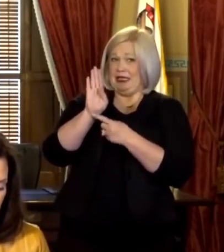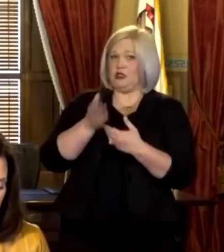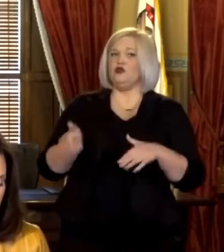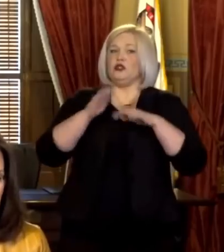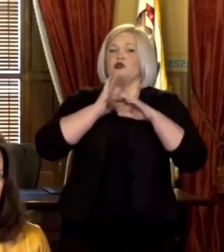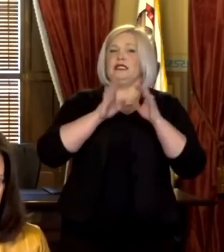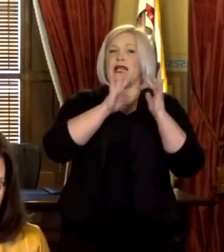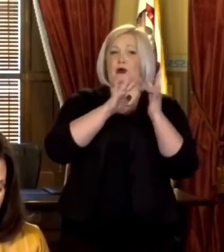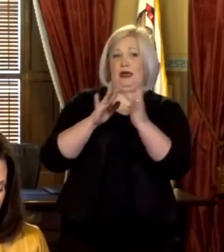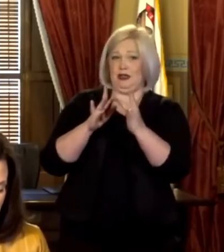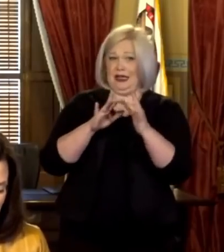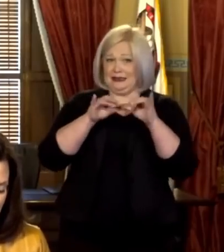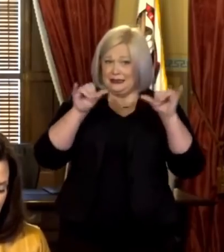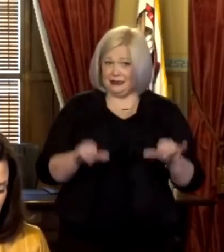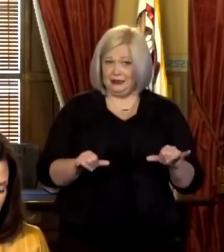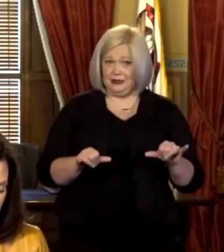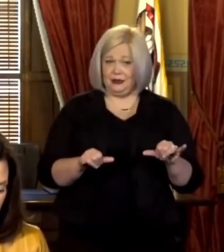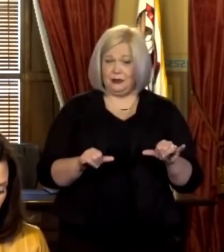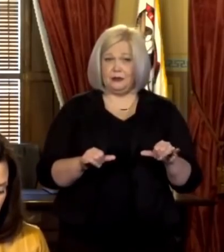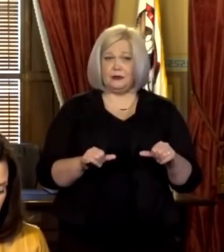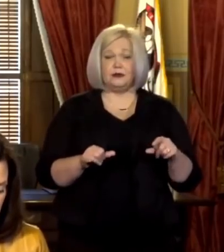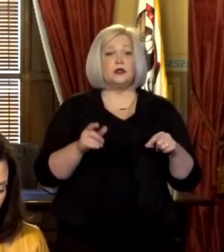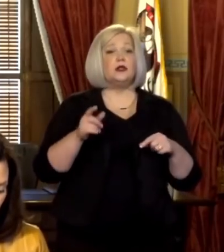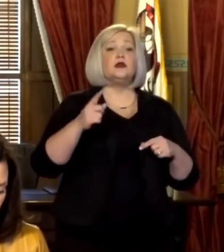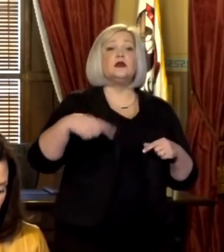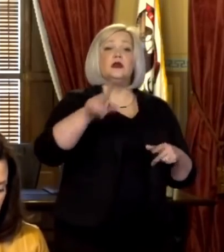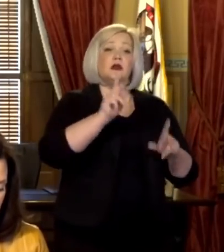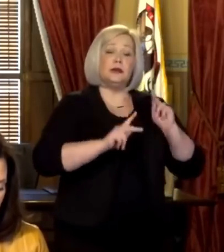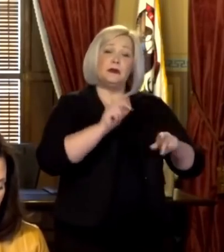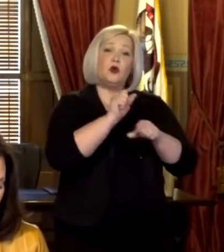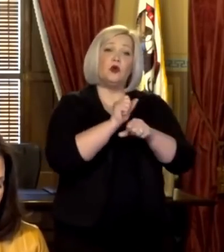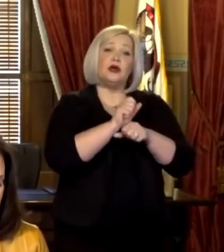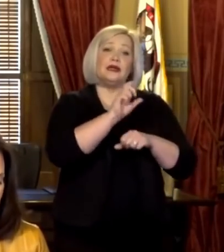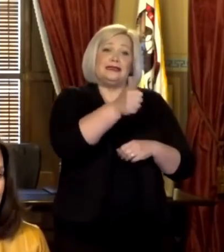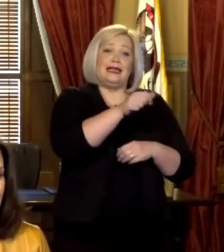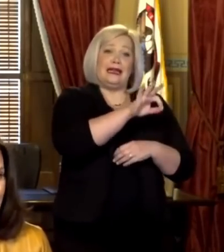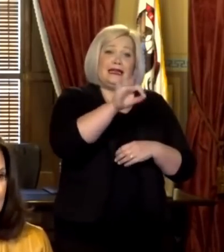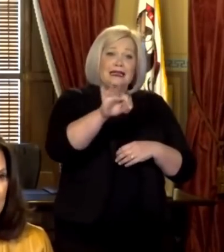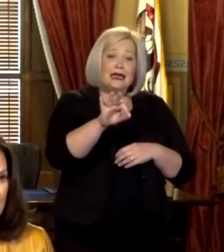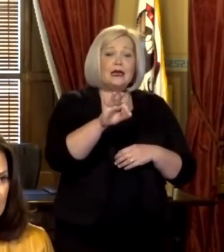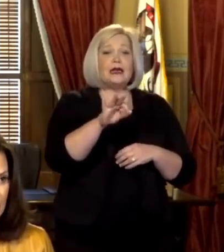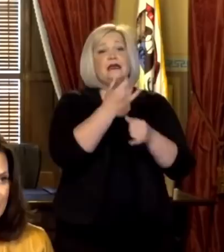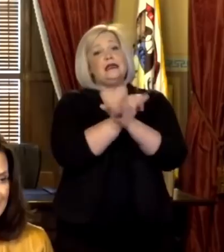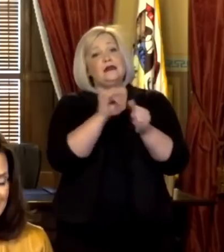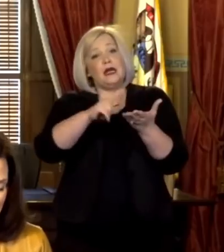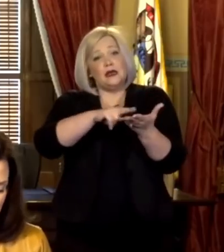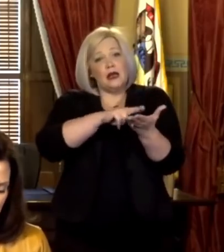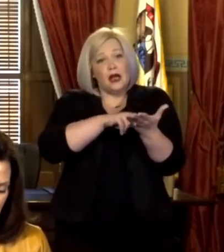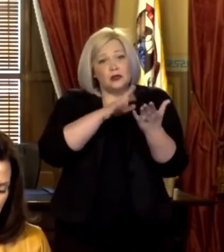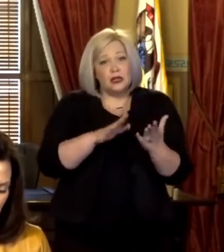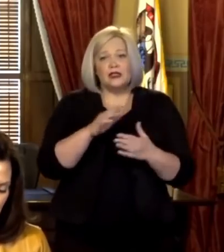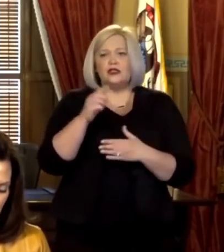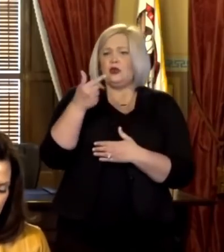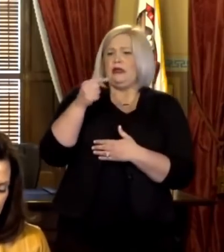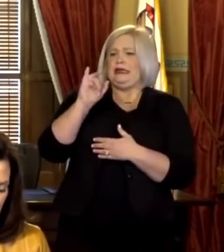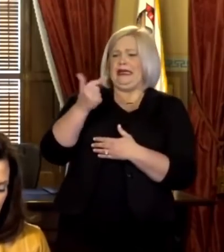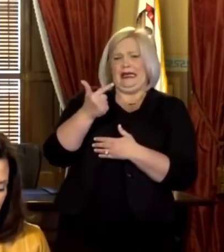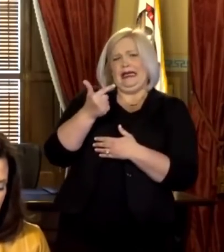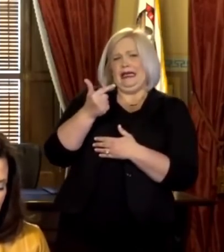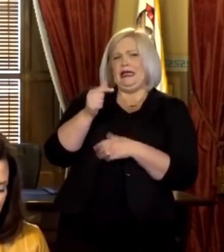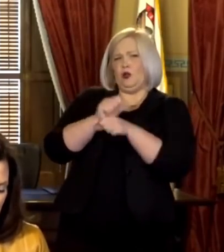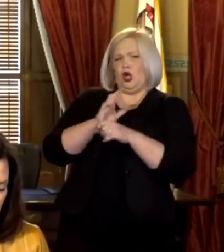capacity. For 1099 employees and workers, for independent contractors and gig economy